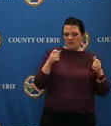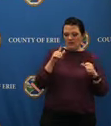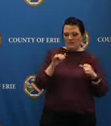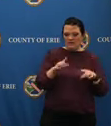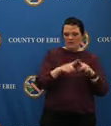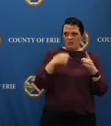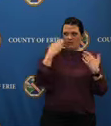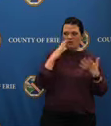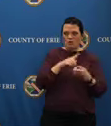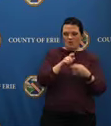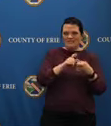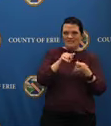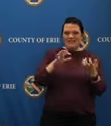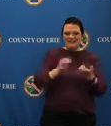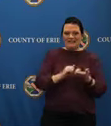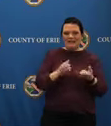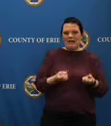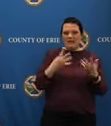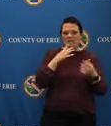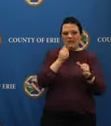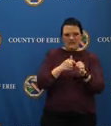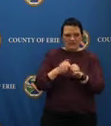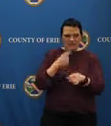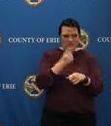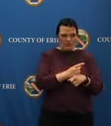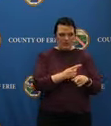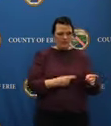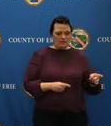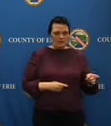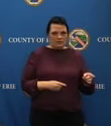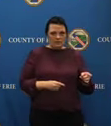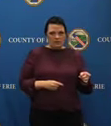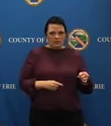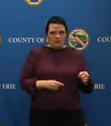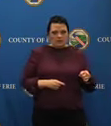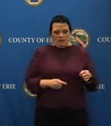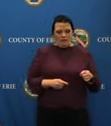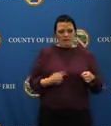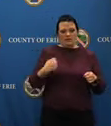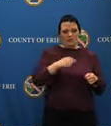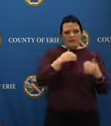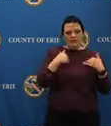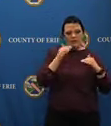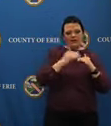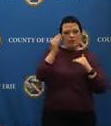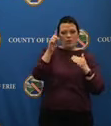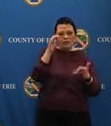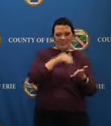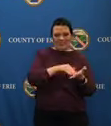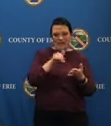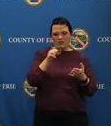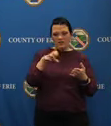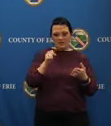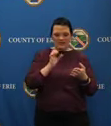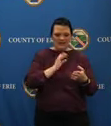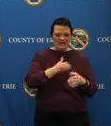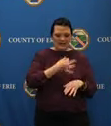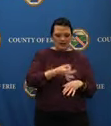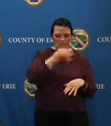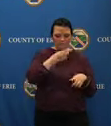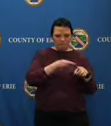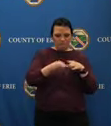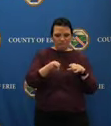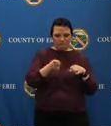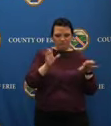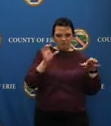don't know exactly how much are being done by each of those, correct, Doctor? Right. I mean, we have over 1,000 cases. Our epidemiology unit